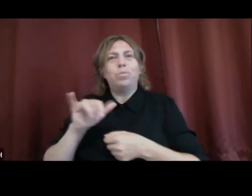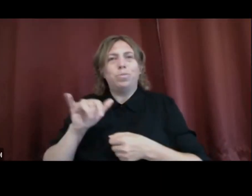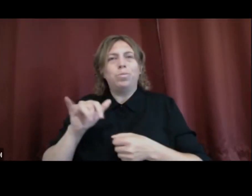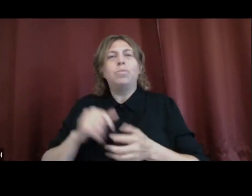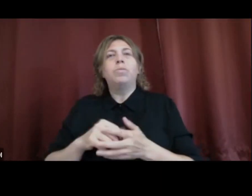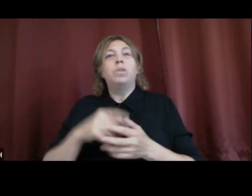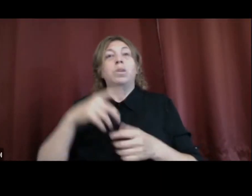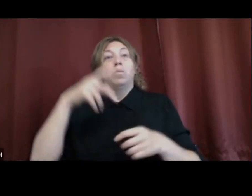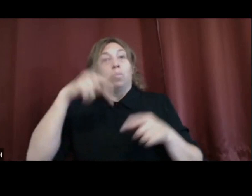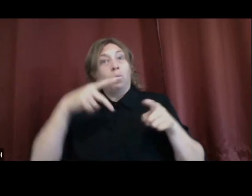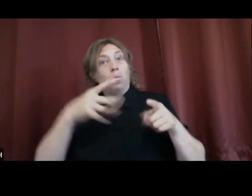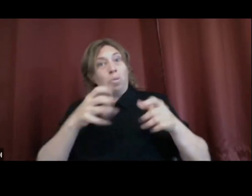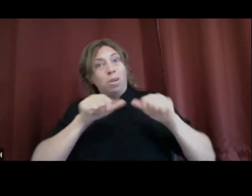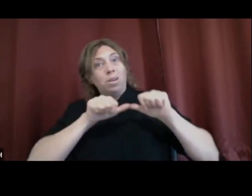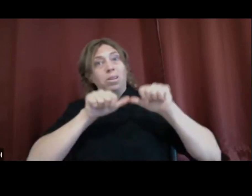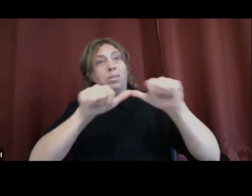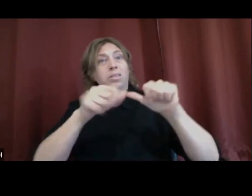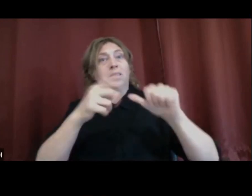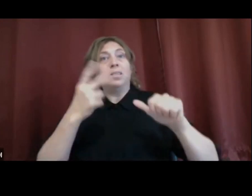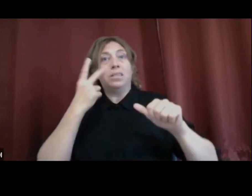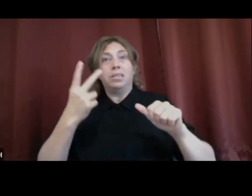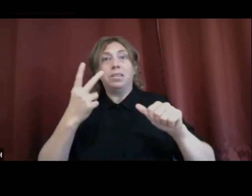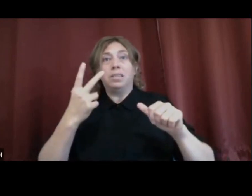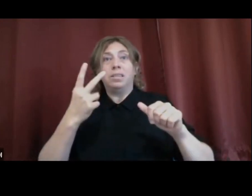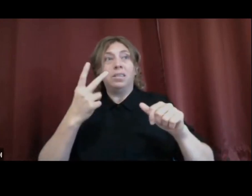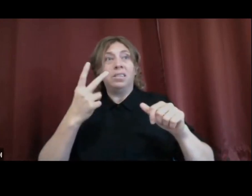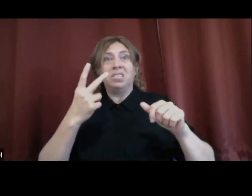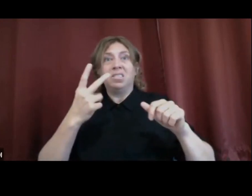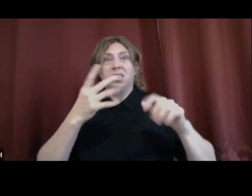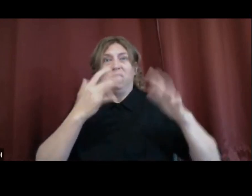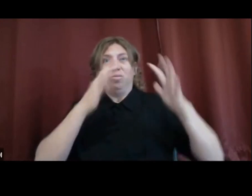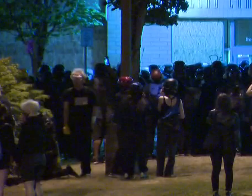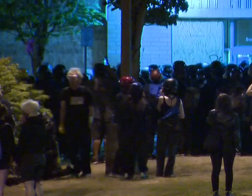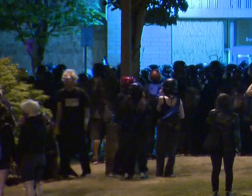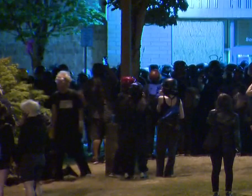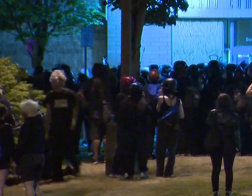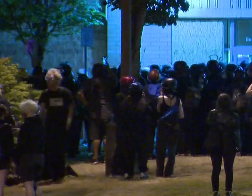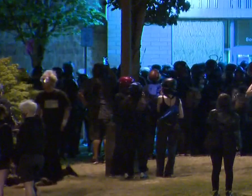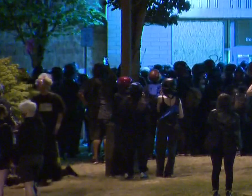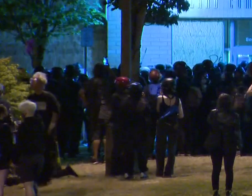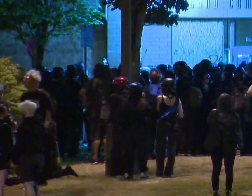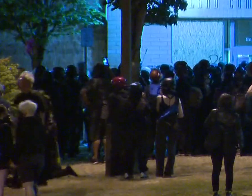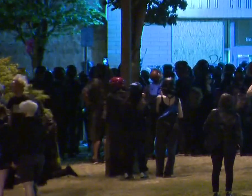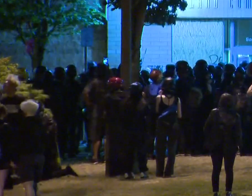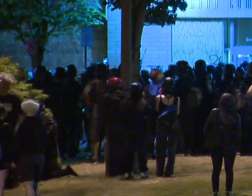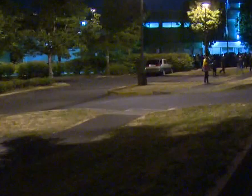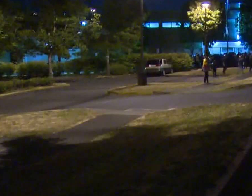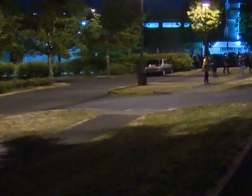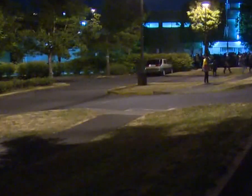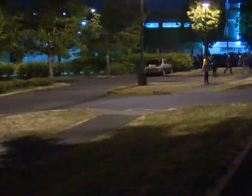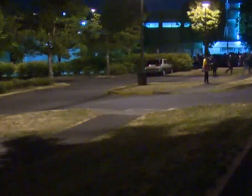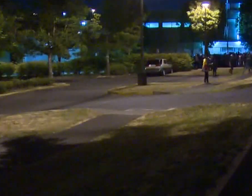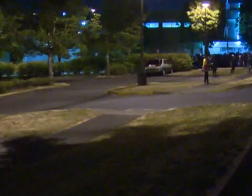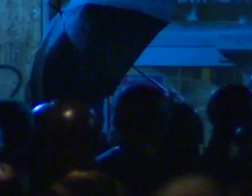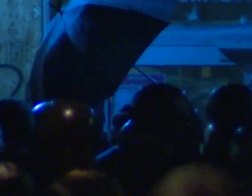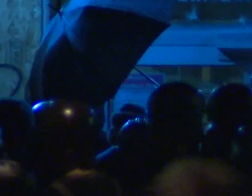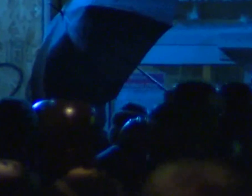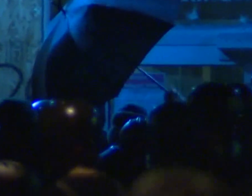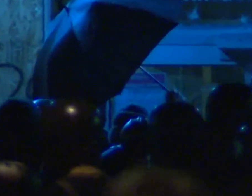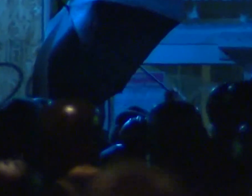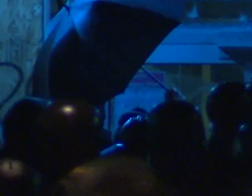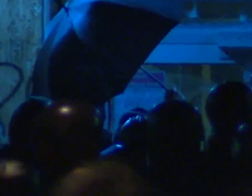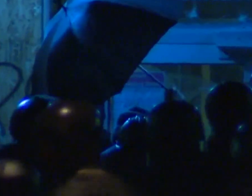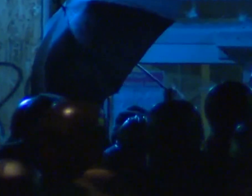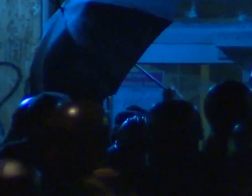buildings burned or city employees murdered. Mayor Ted Wheeler said a group of 200 to 300 people set out to attack